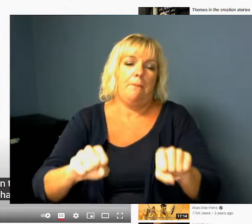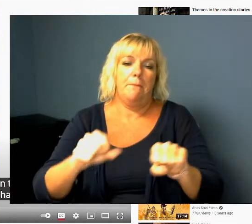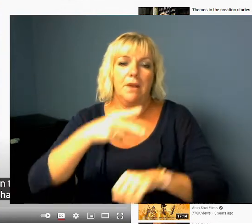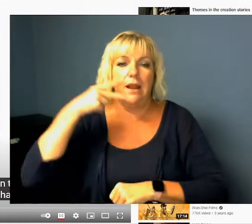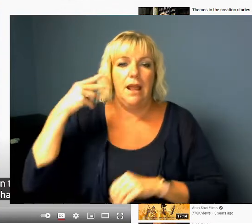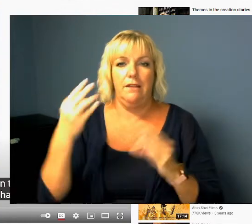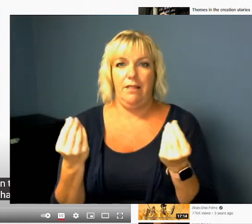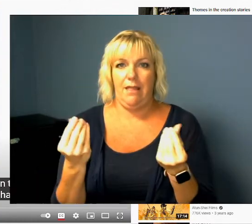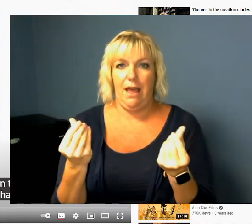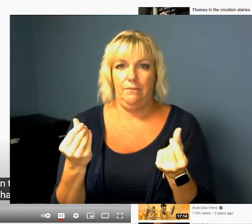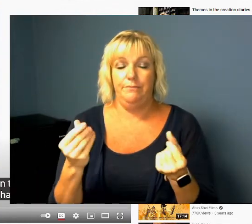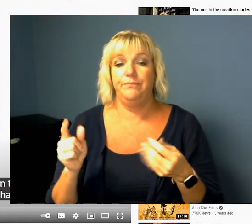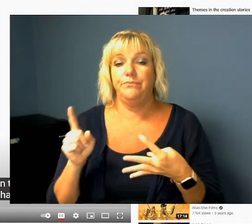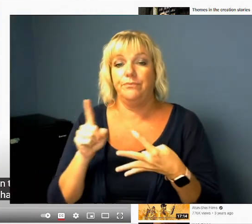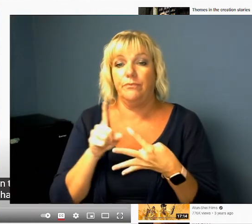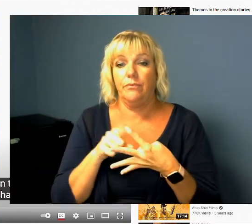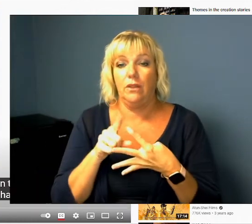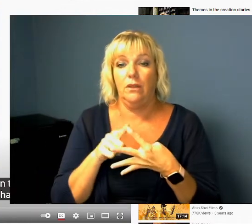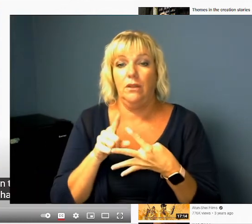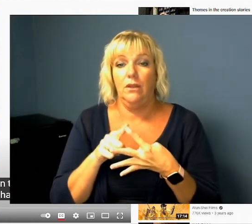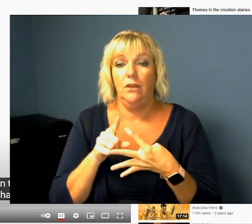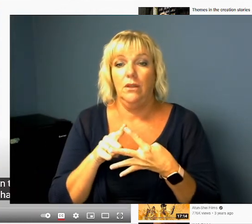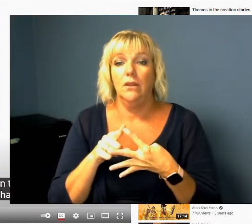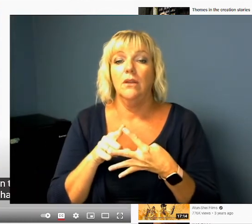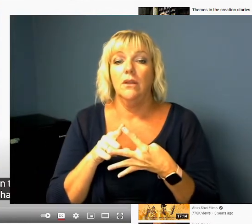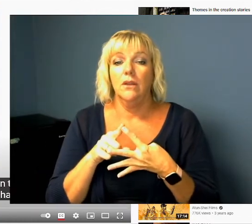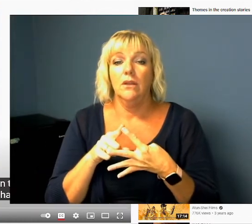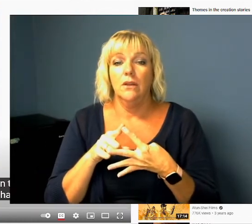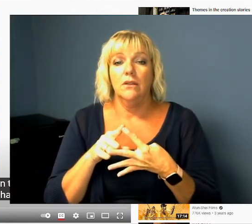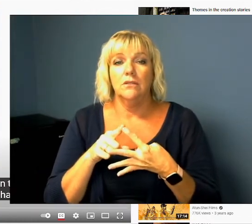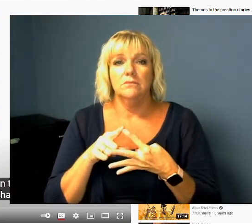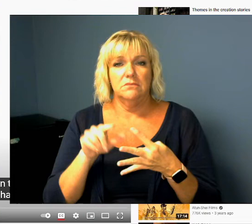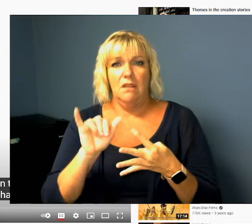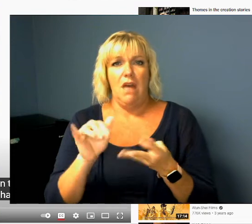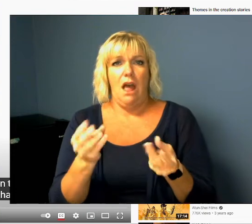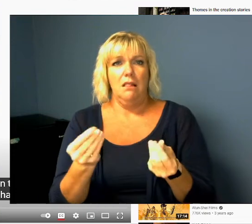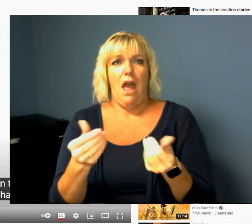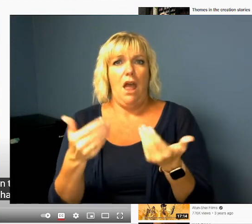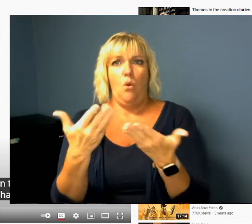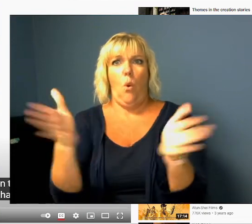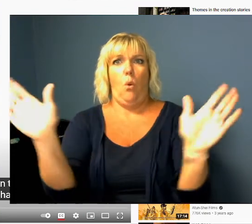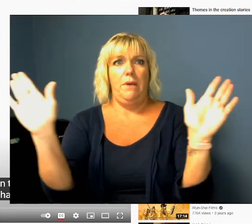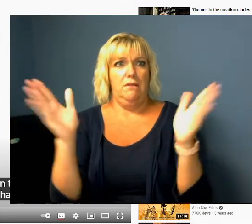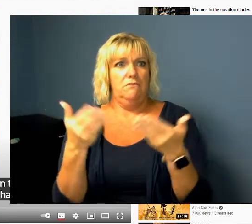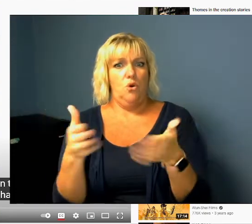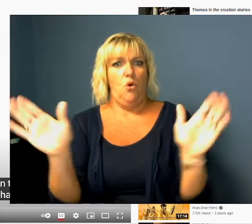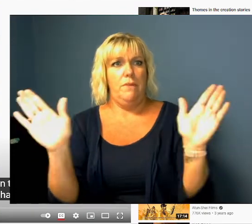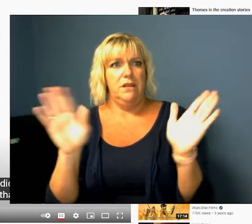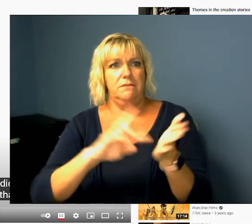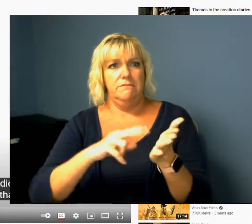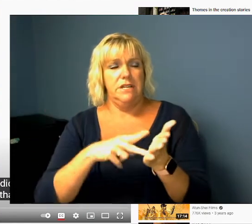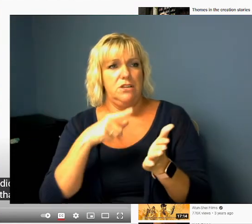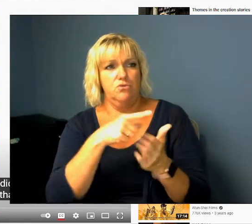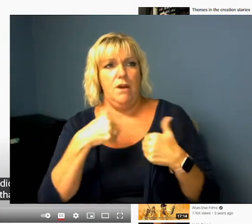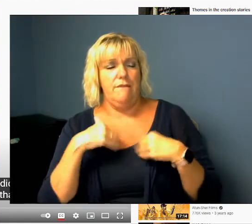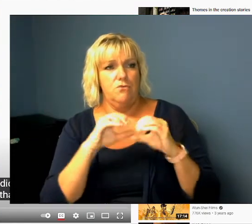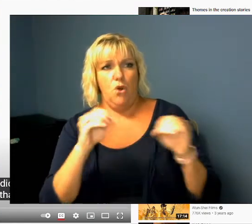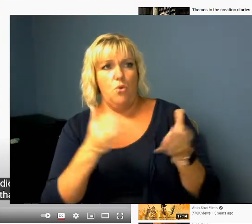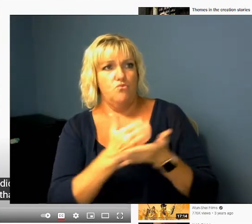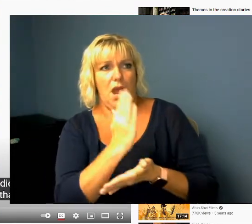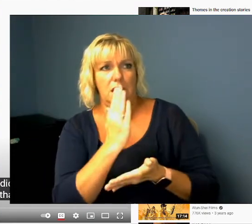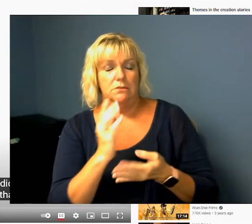He says that it's common to all, so it's proper to none. He says that Native peoples don't